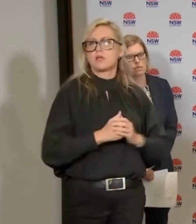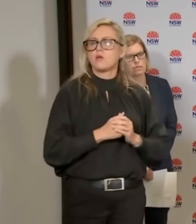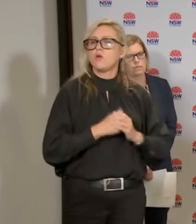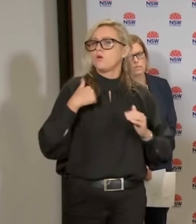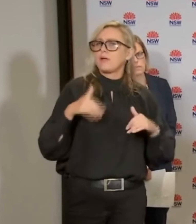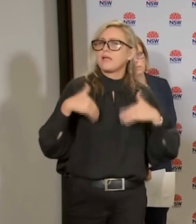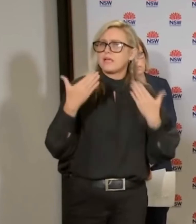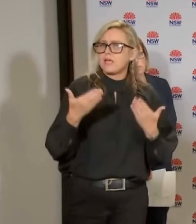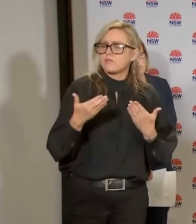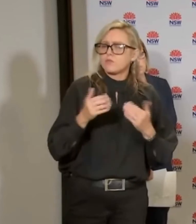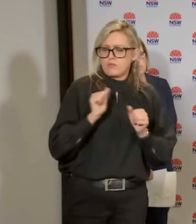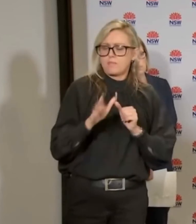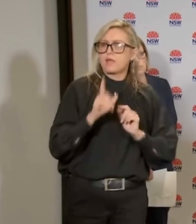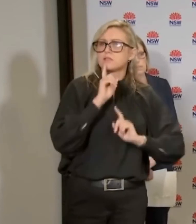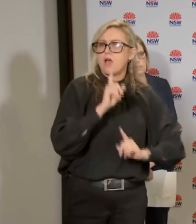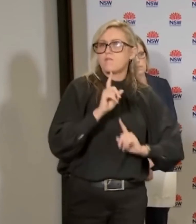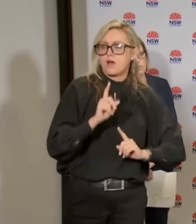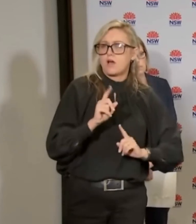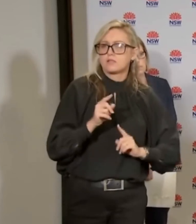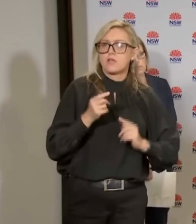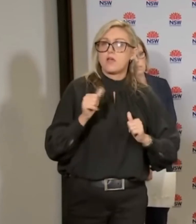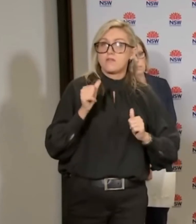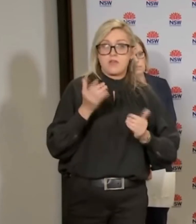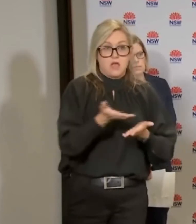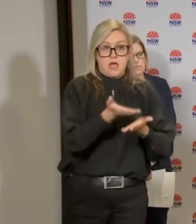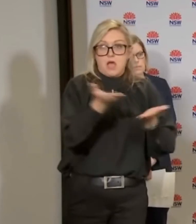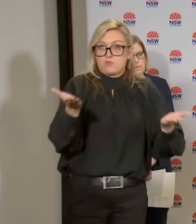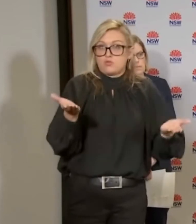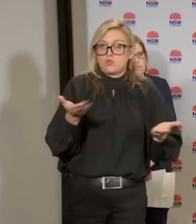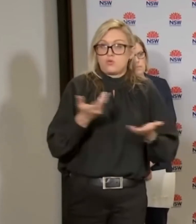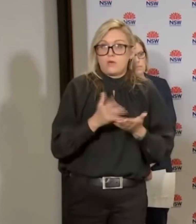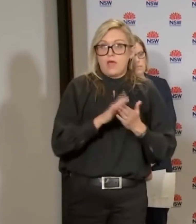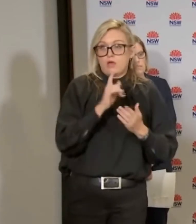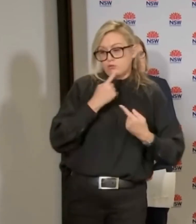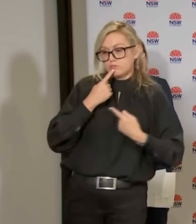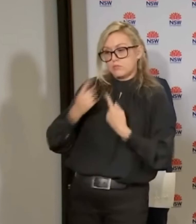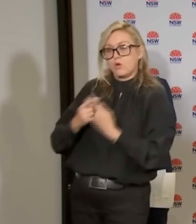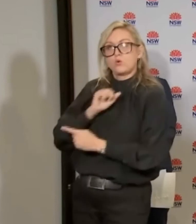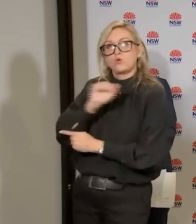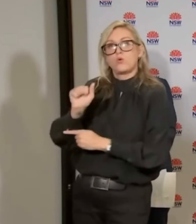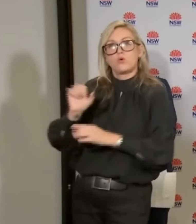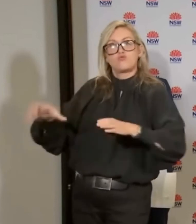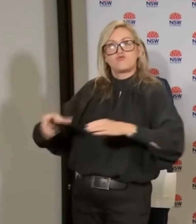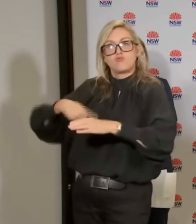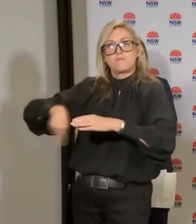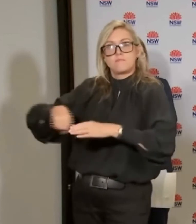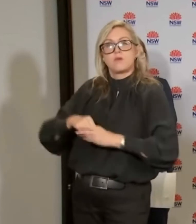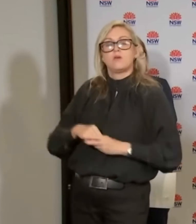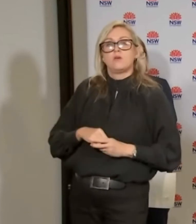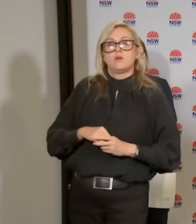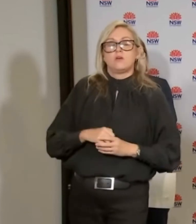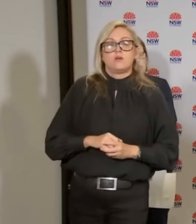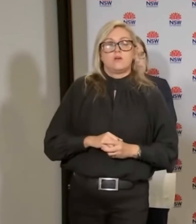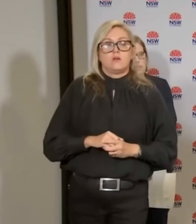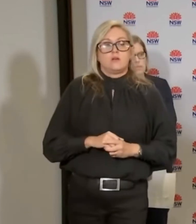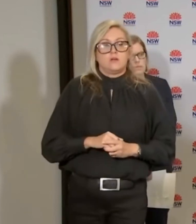our organisations, to give instructions as they see fit. What we're doing is trying to keep, or what we are doing,